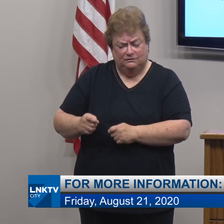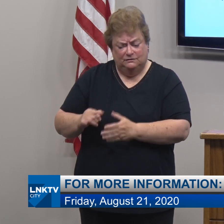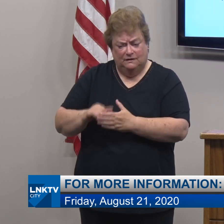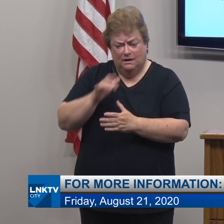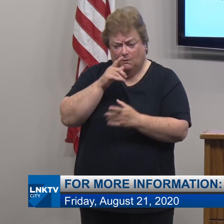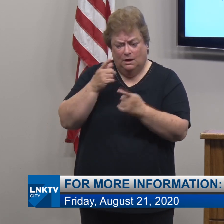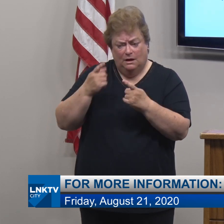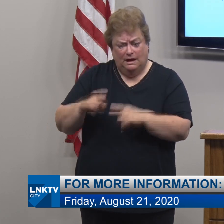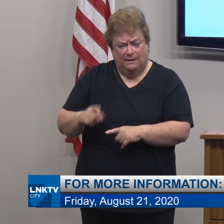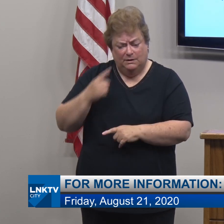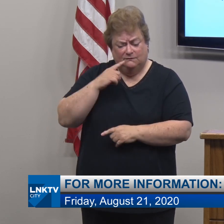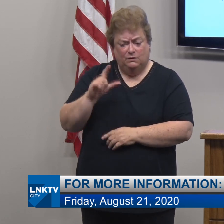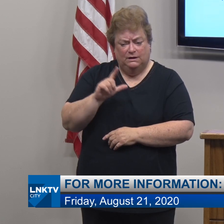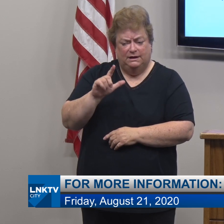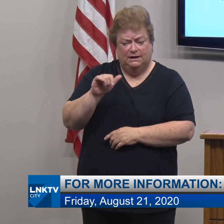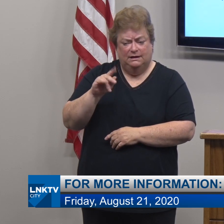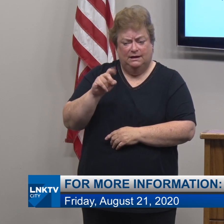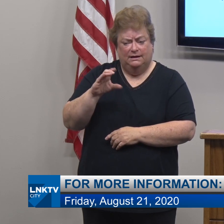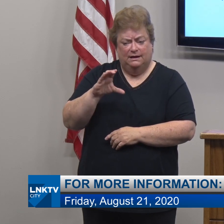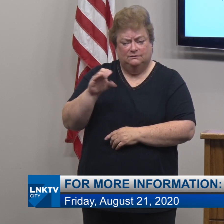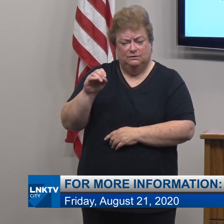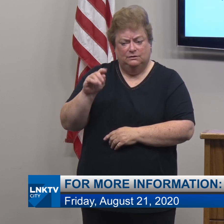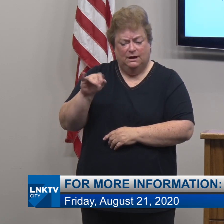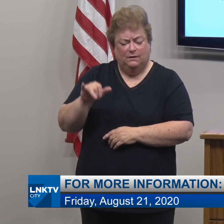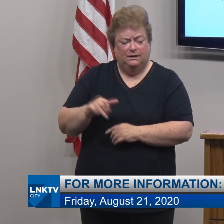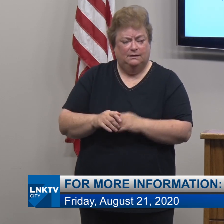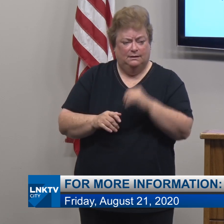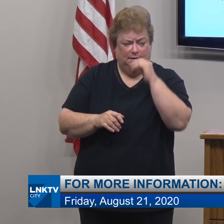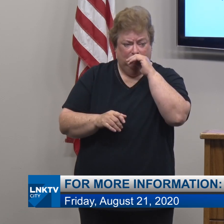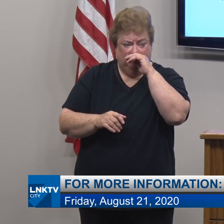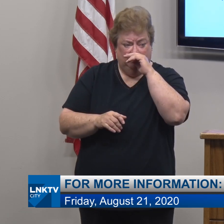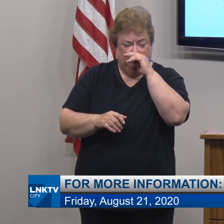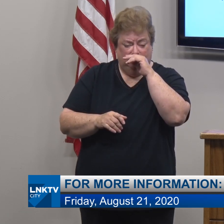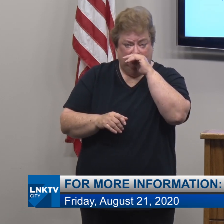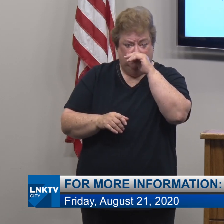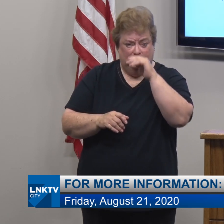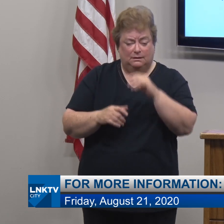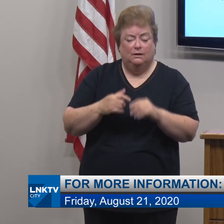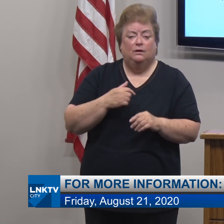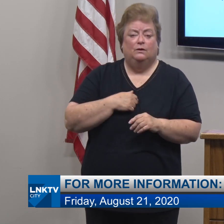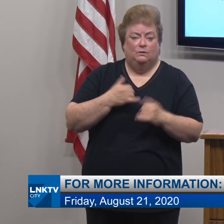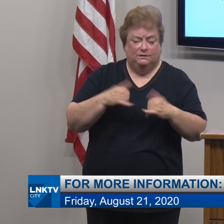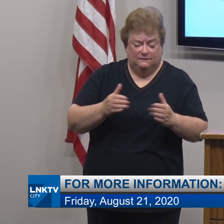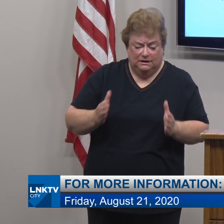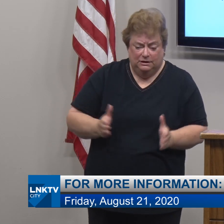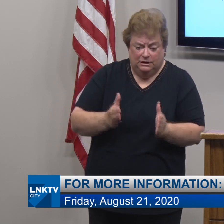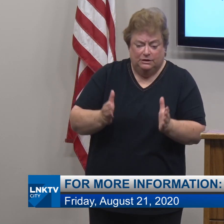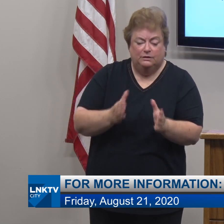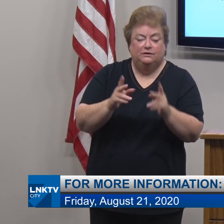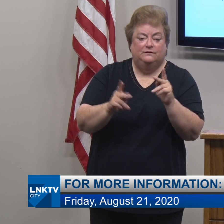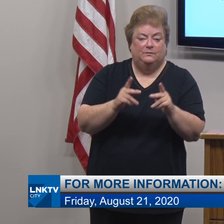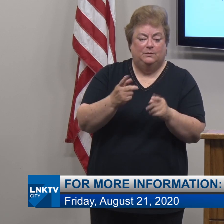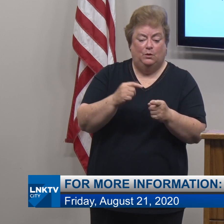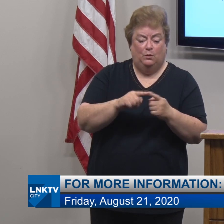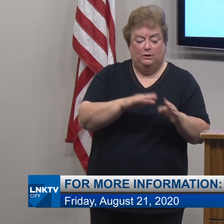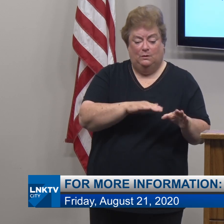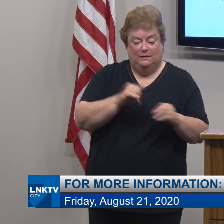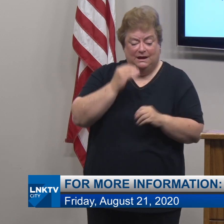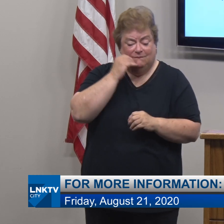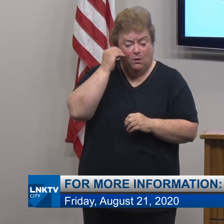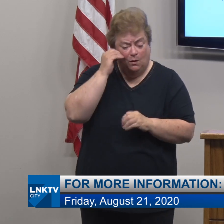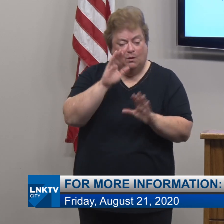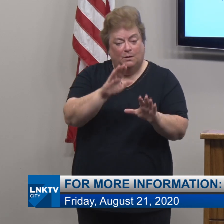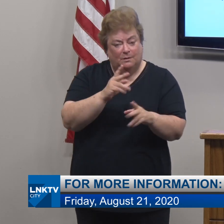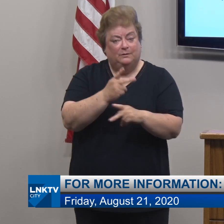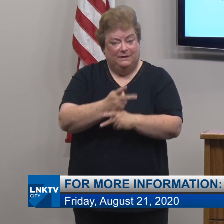Lancaster County? You know, we're still encouraging people to be cautious when they leave the home, but people are